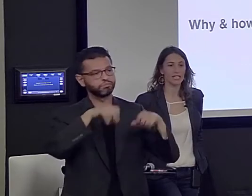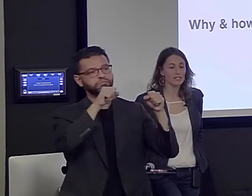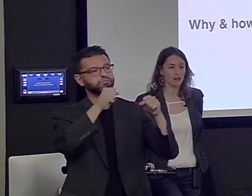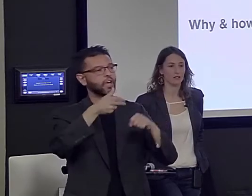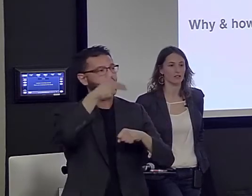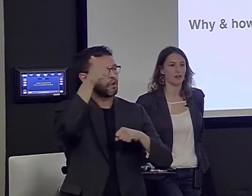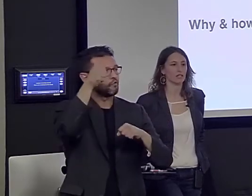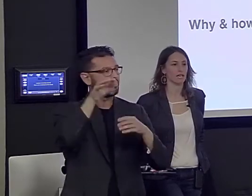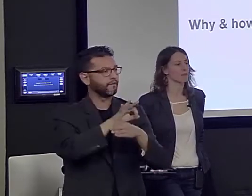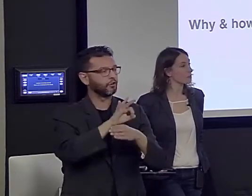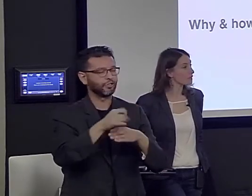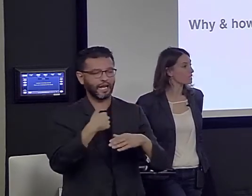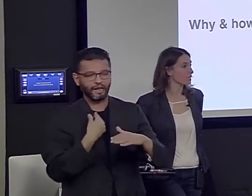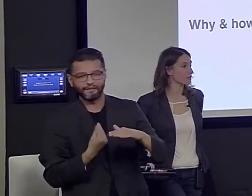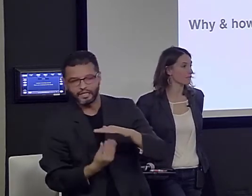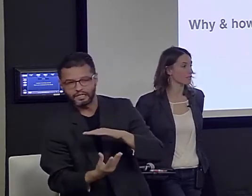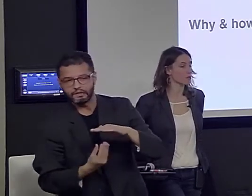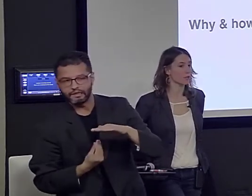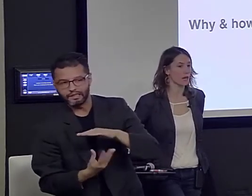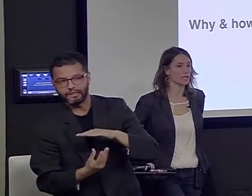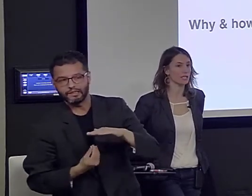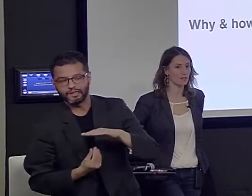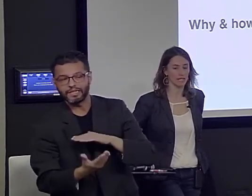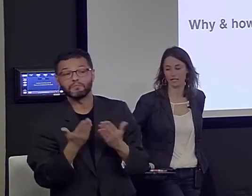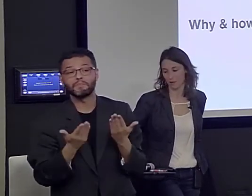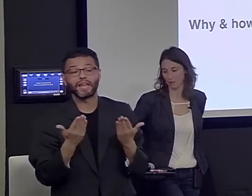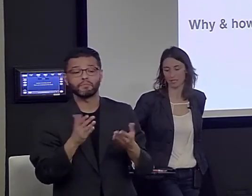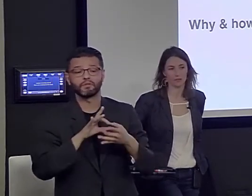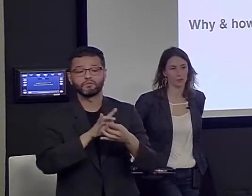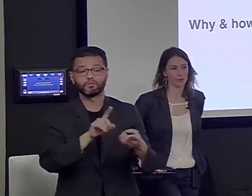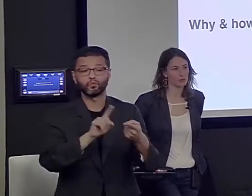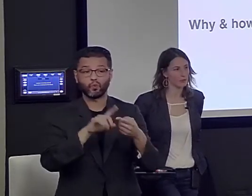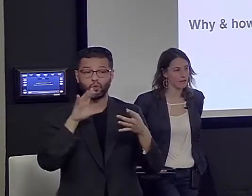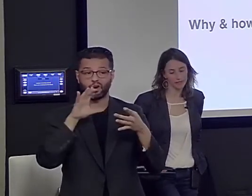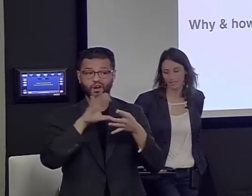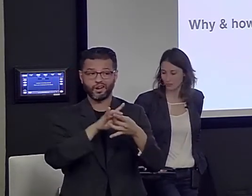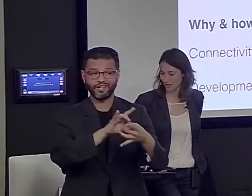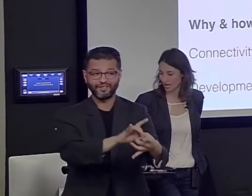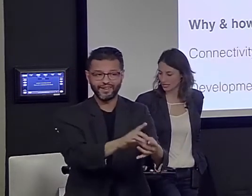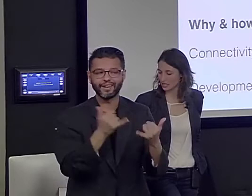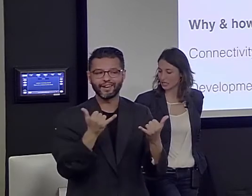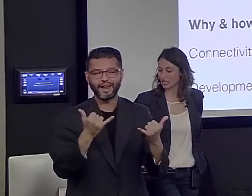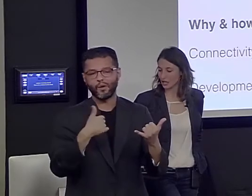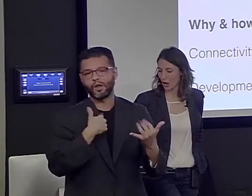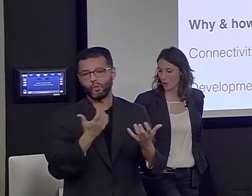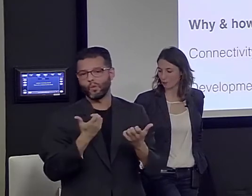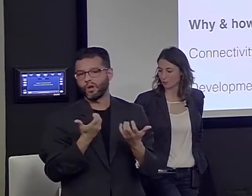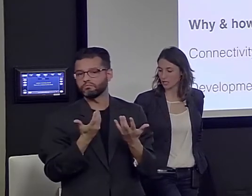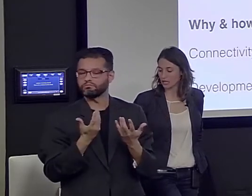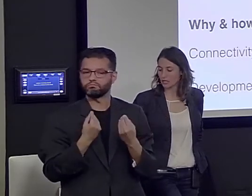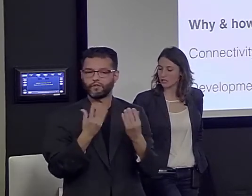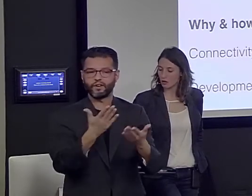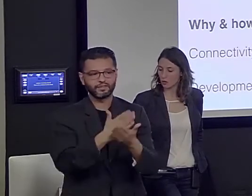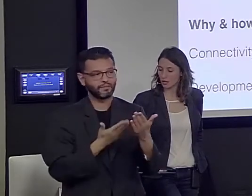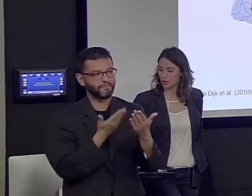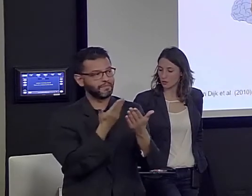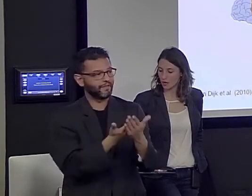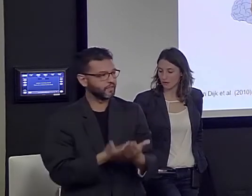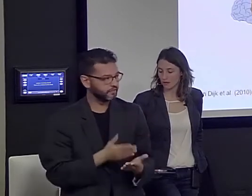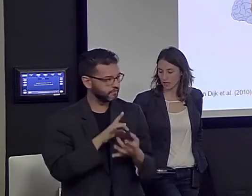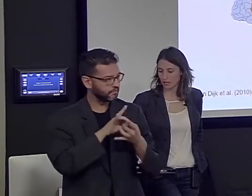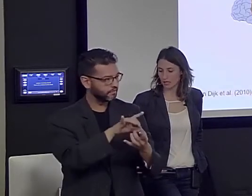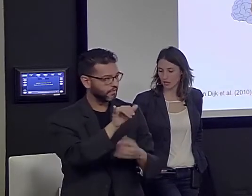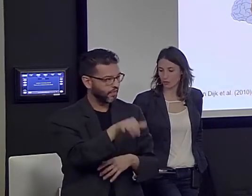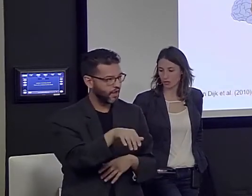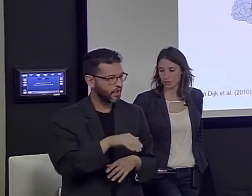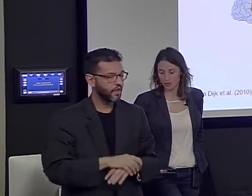functions? I've hinted all along that maybe this has something to do with connectivity, and now I'm gonna give you some evidence for that. So one